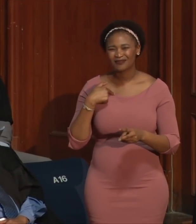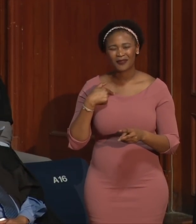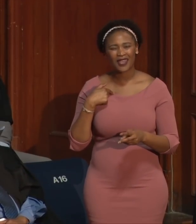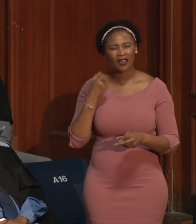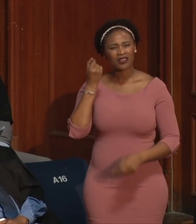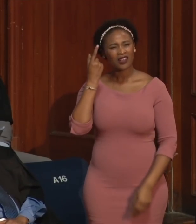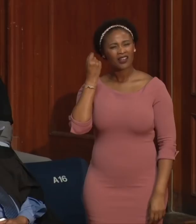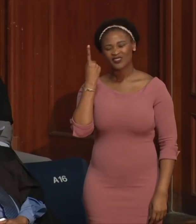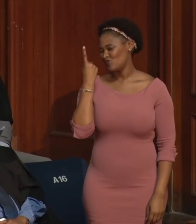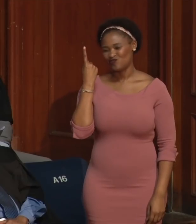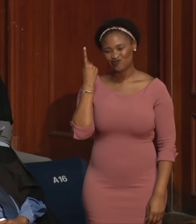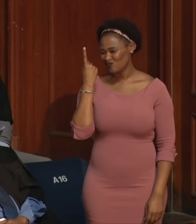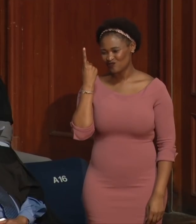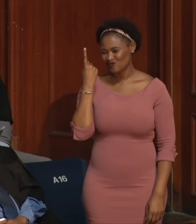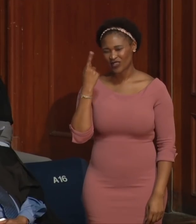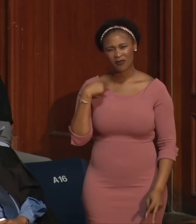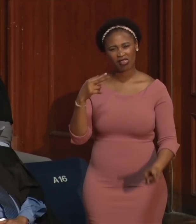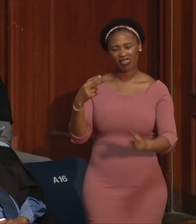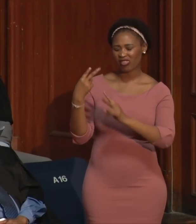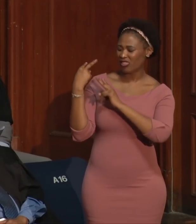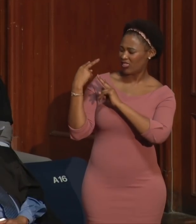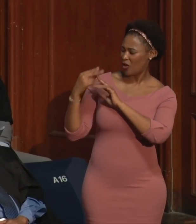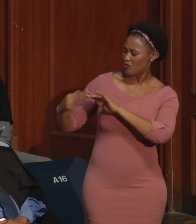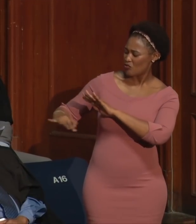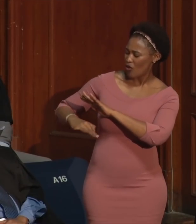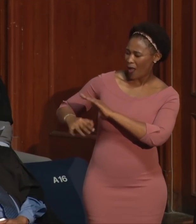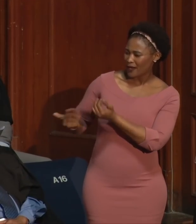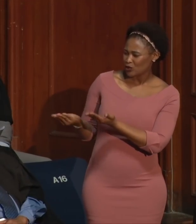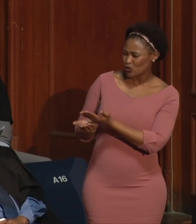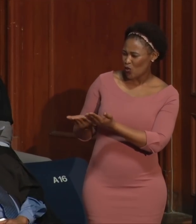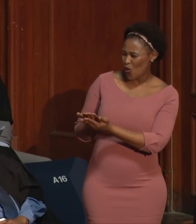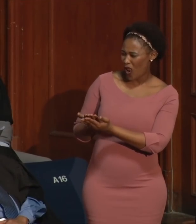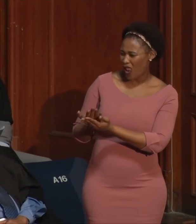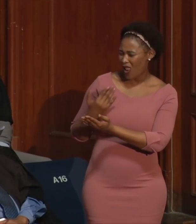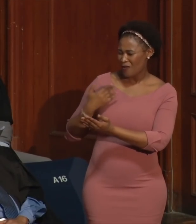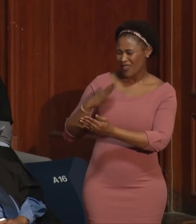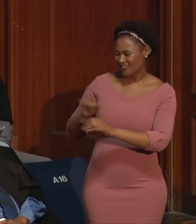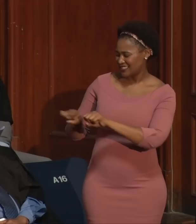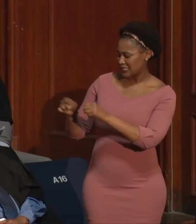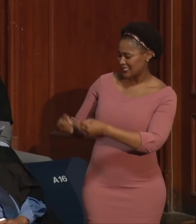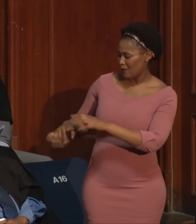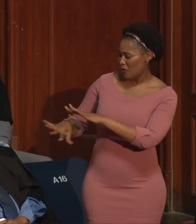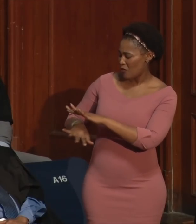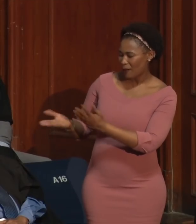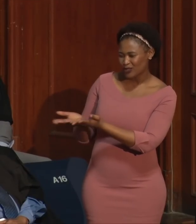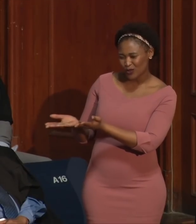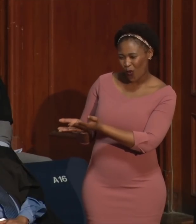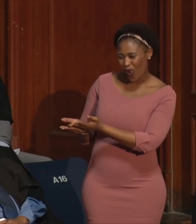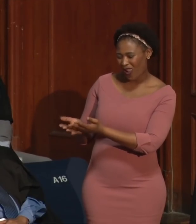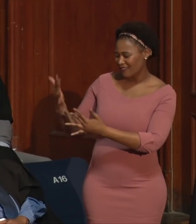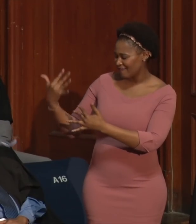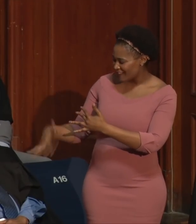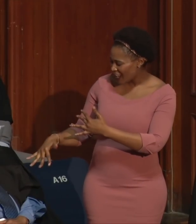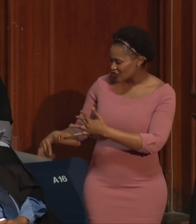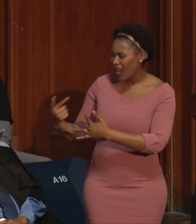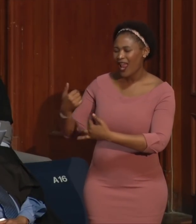anymore. I would look back at primary school, and we worked our way through the system that was called primary school, and I was got to the end, and now I'm a